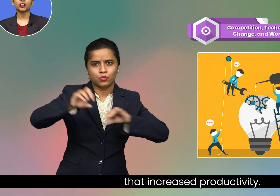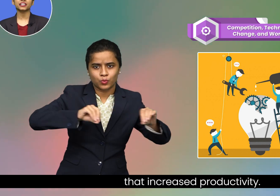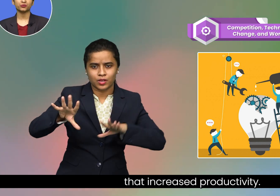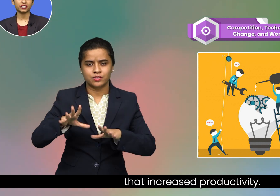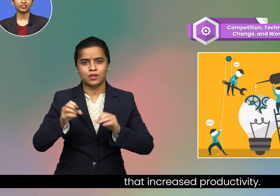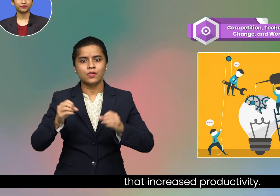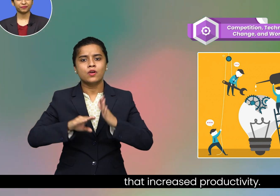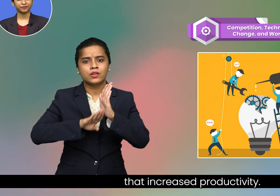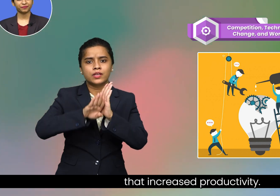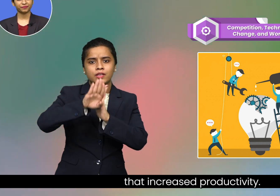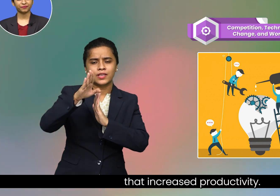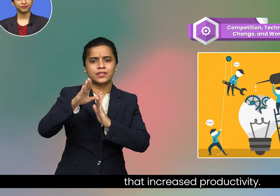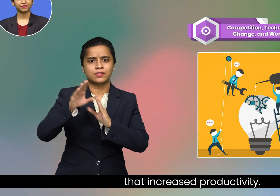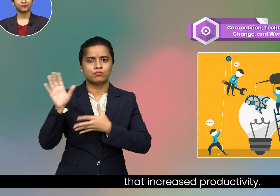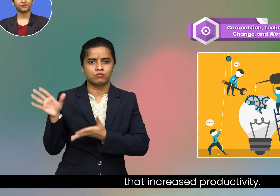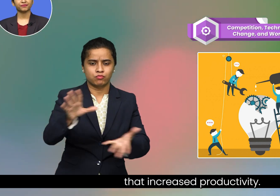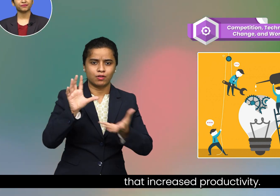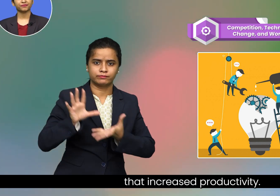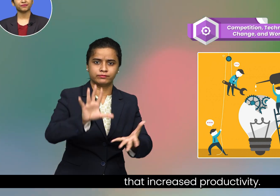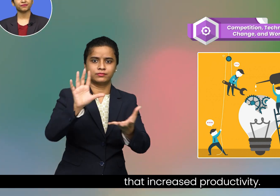increased productivity.